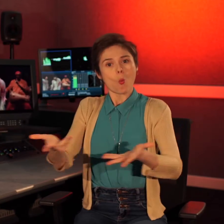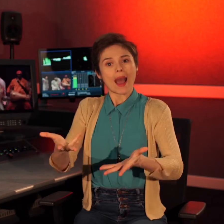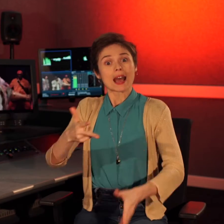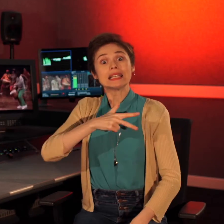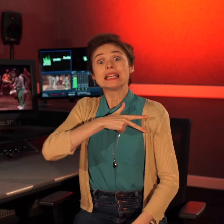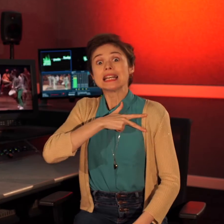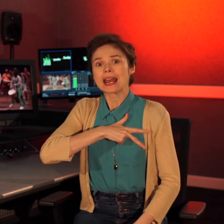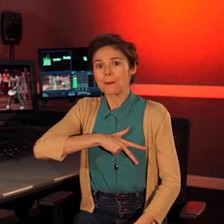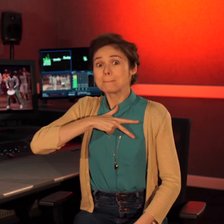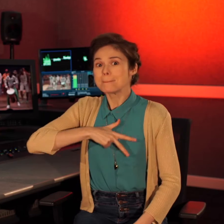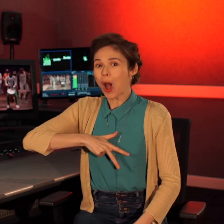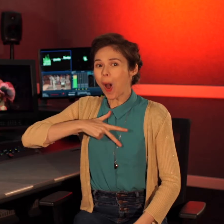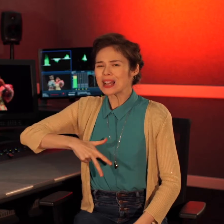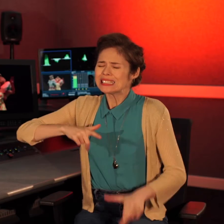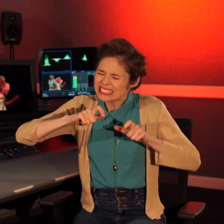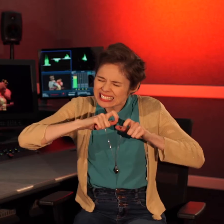being in Denmark.